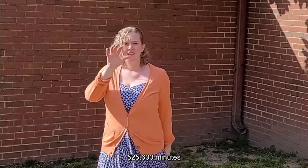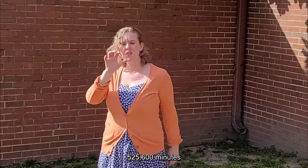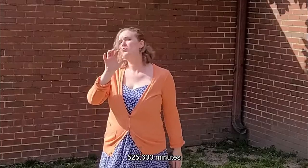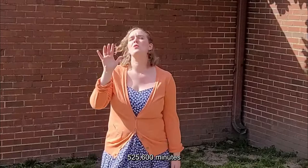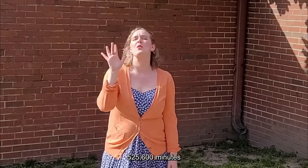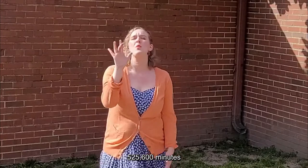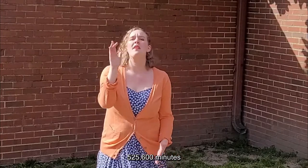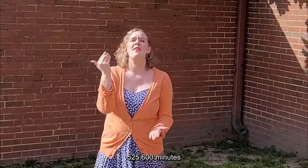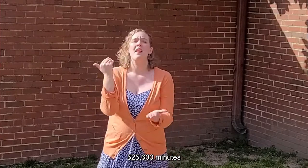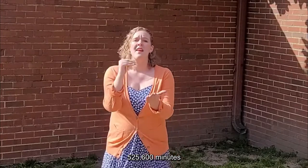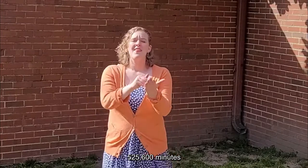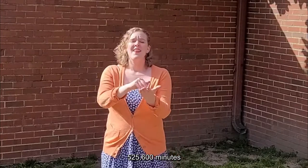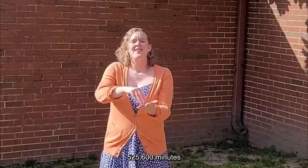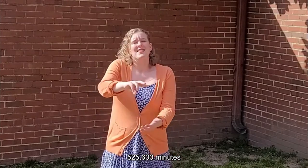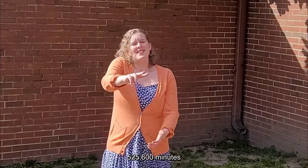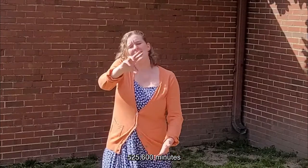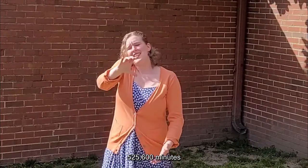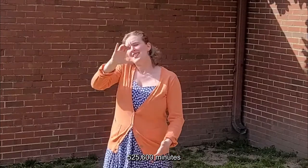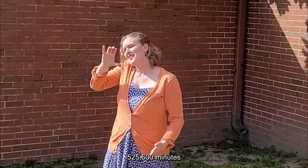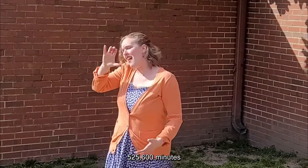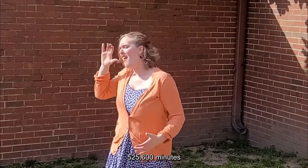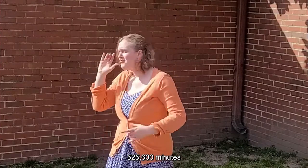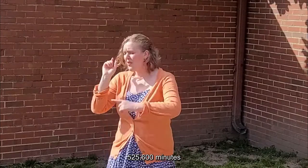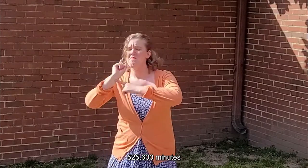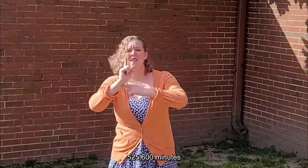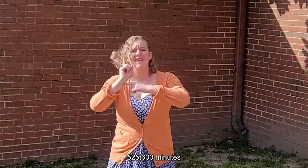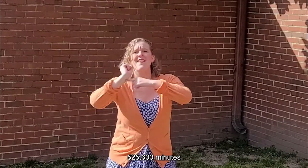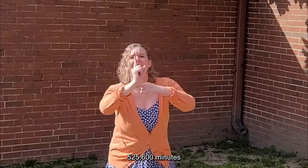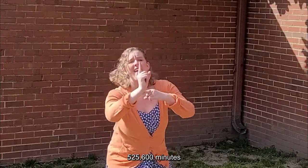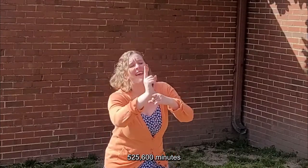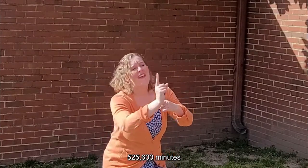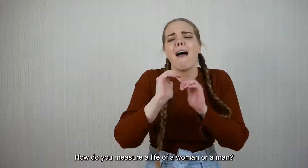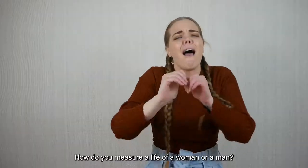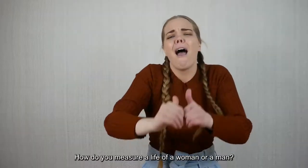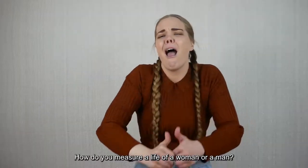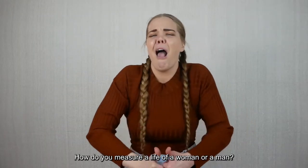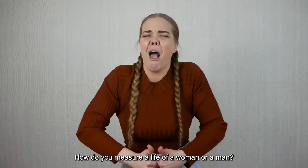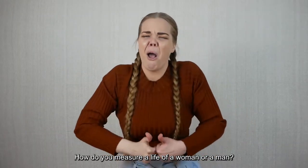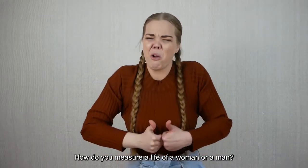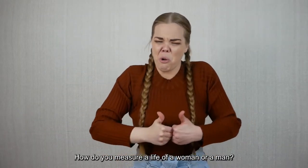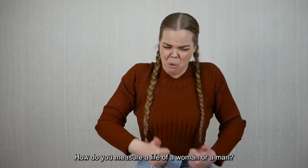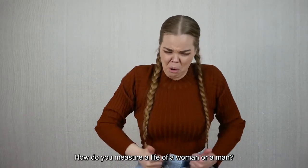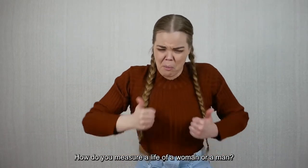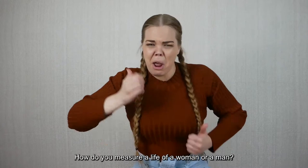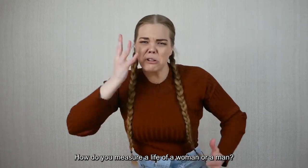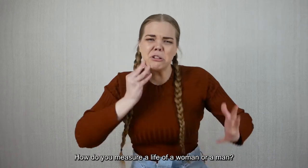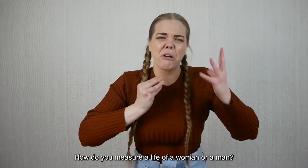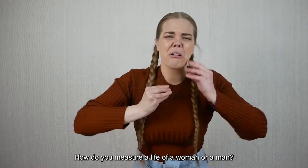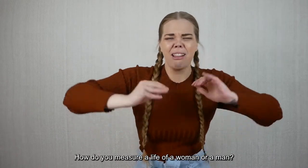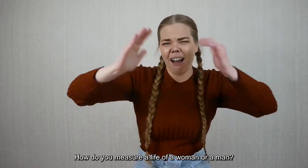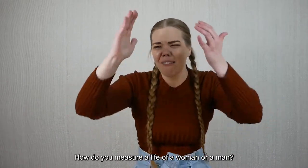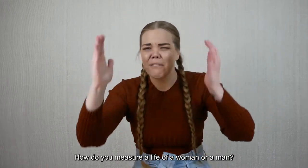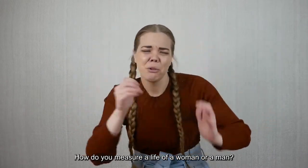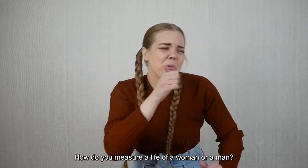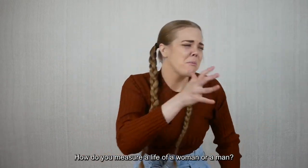525,000 moments 525 minutes How do you measure? The life of a woman